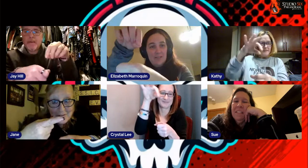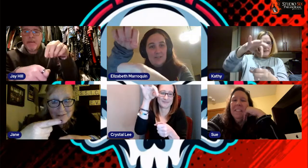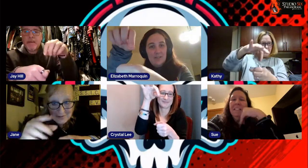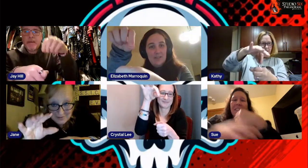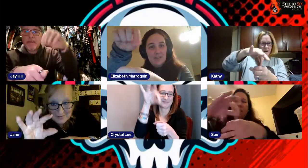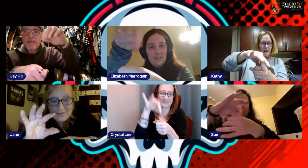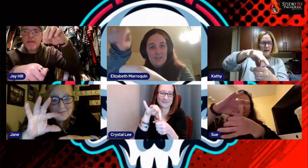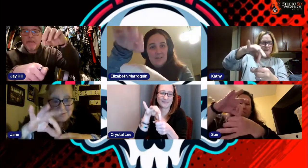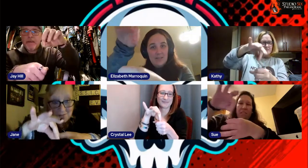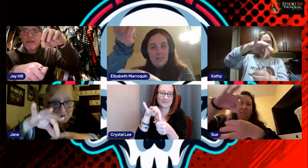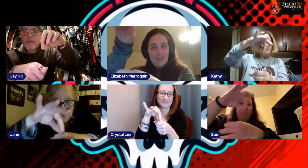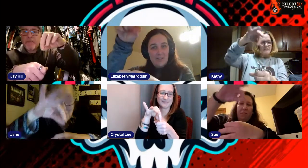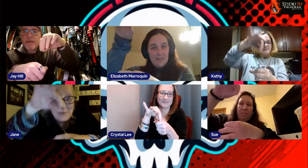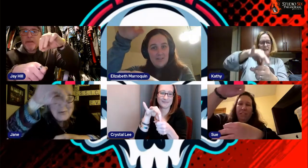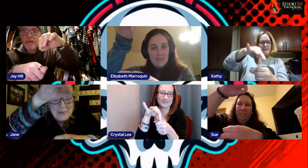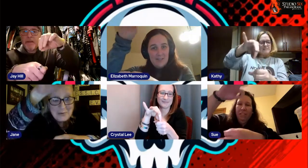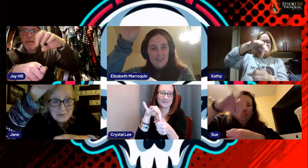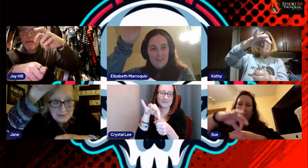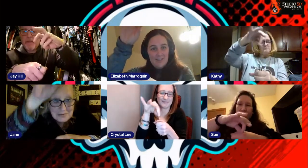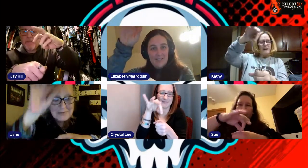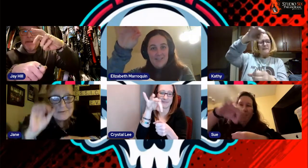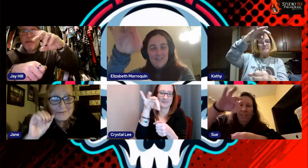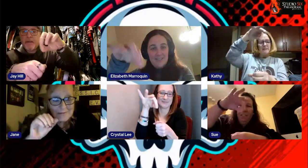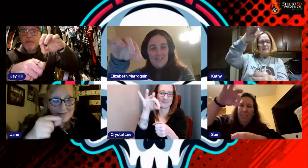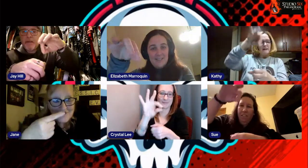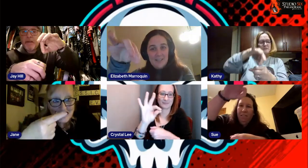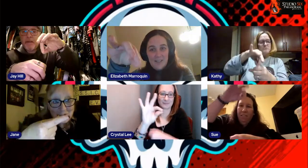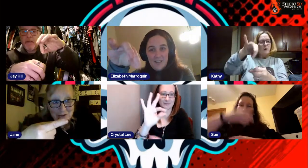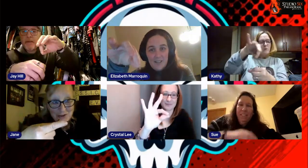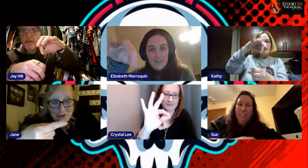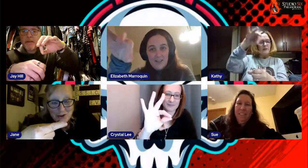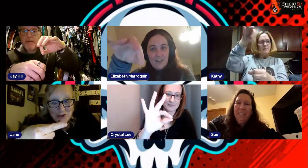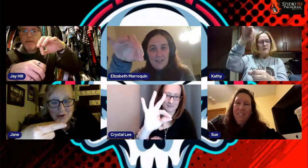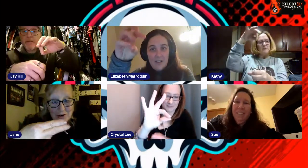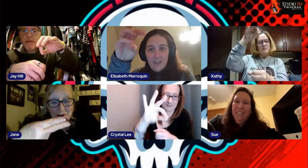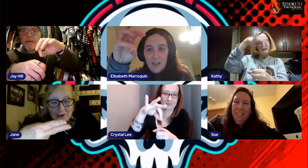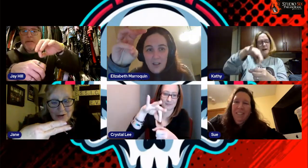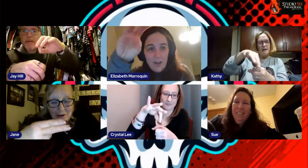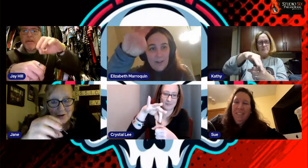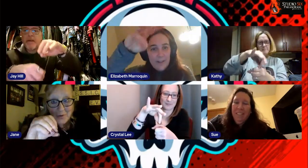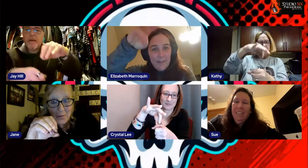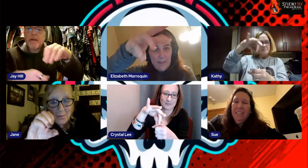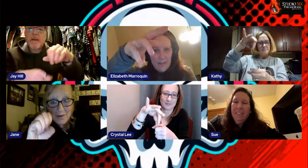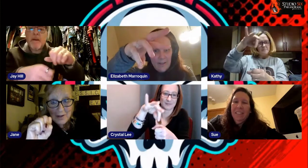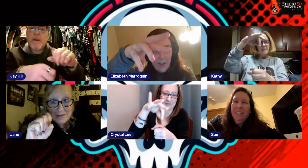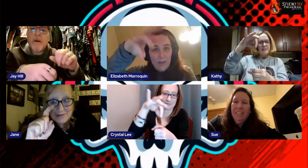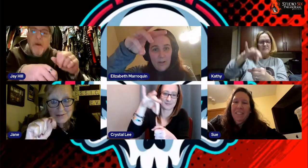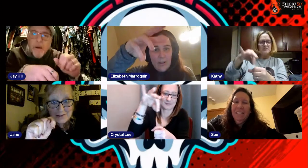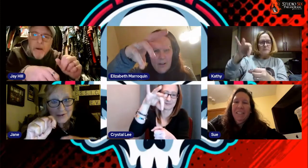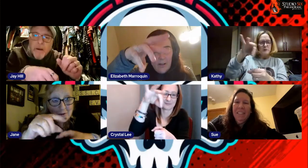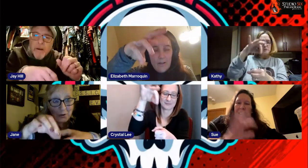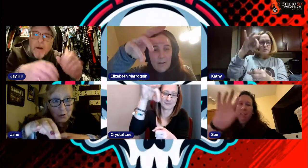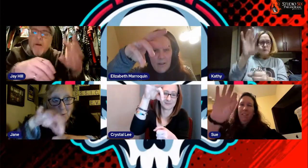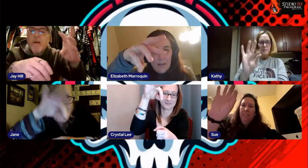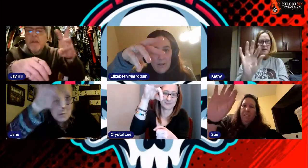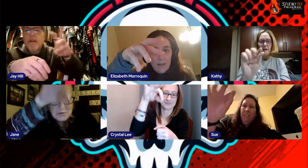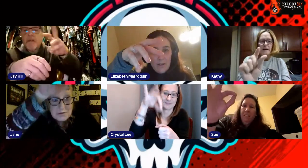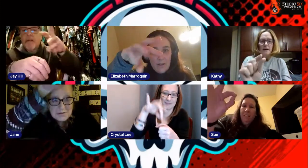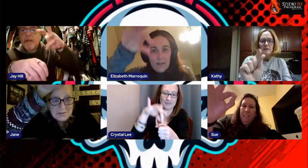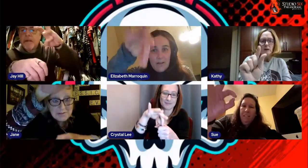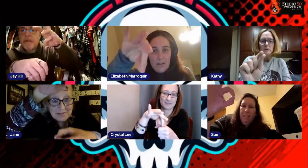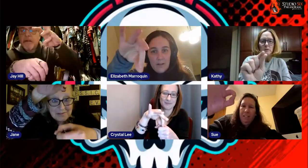pinky, and it's like it's rising, like a smoke. Think about it. It's a